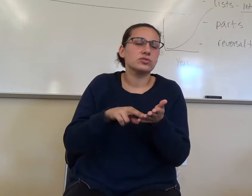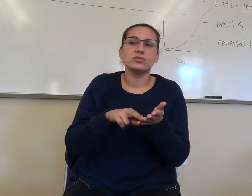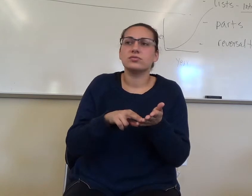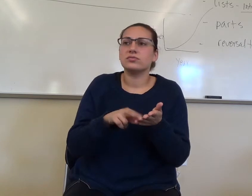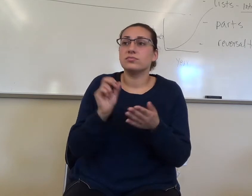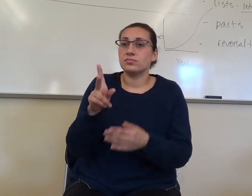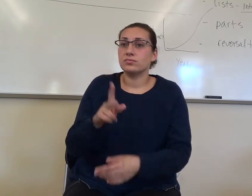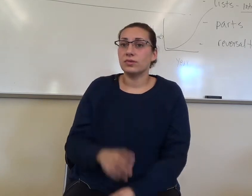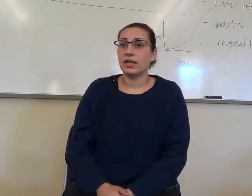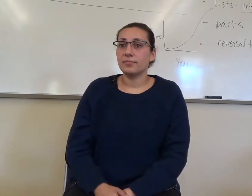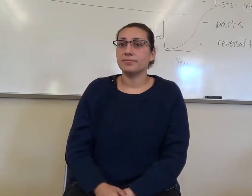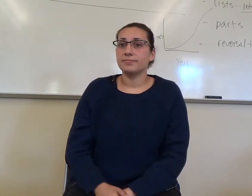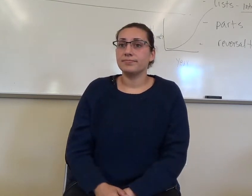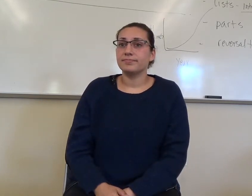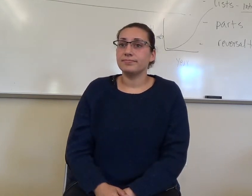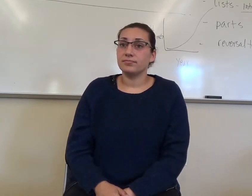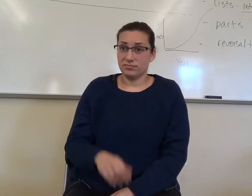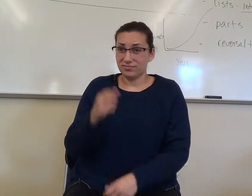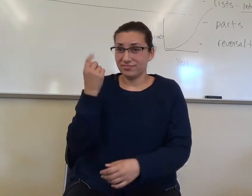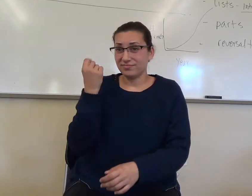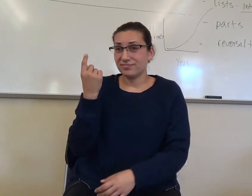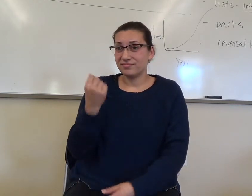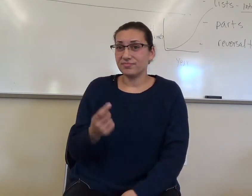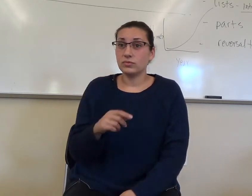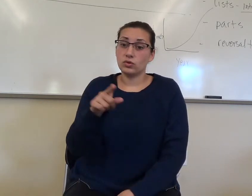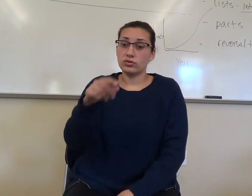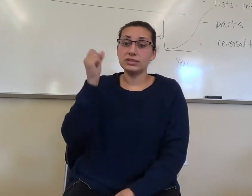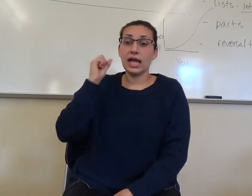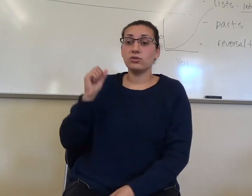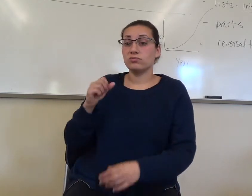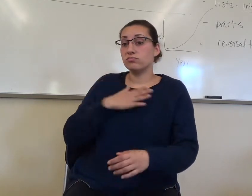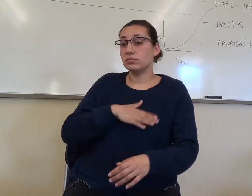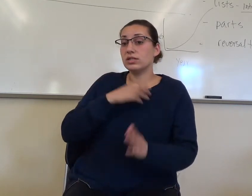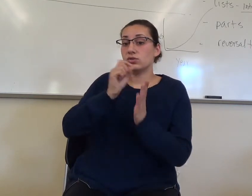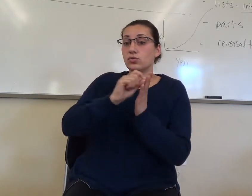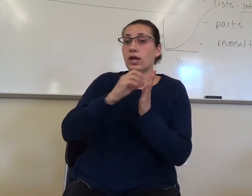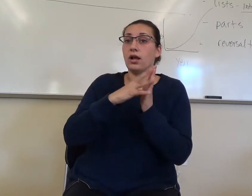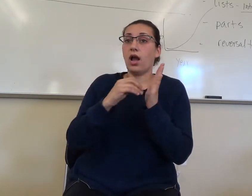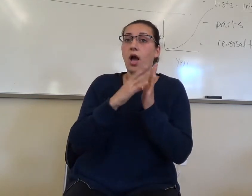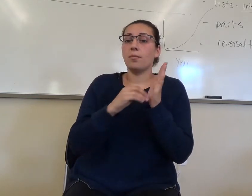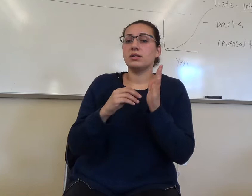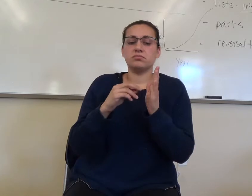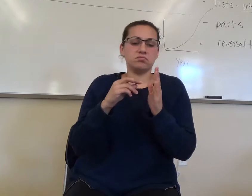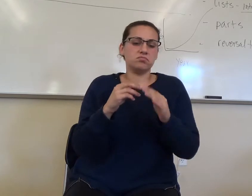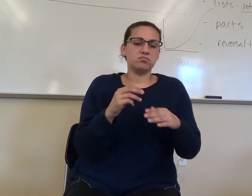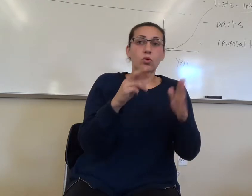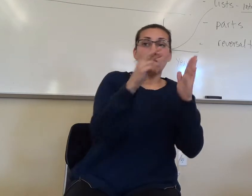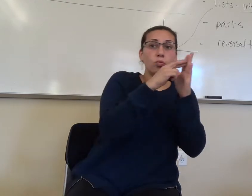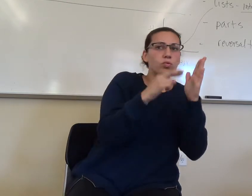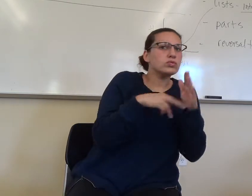look that up. Does that make sense? So Sandra, write this down. What are the rules? When did they